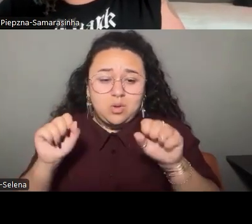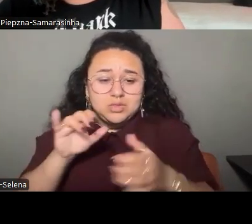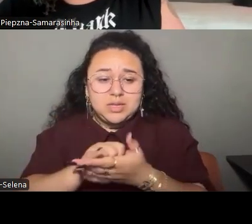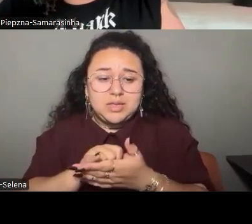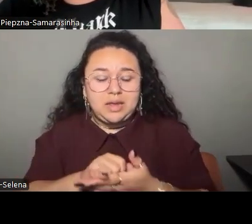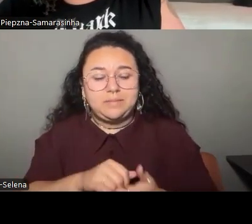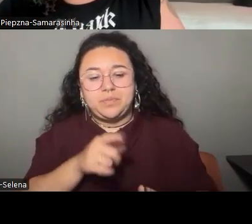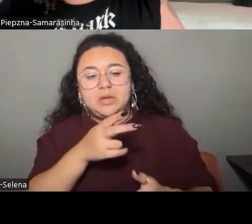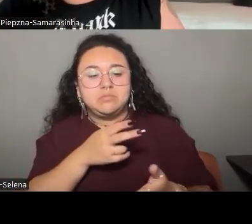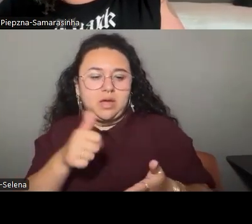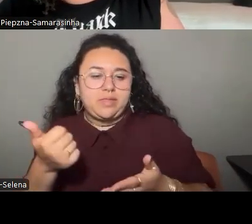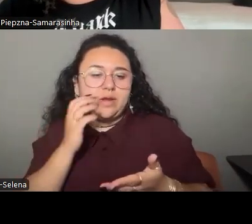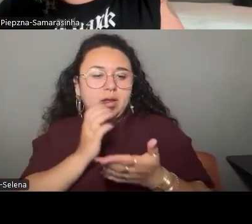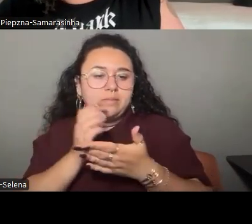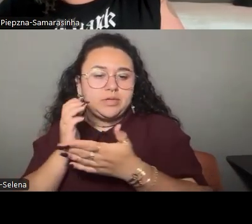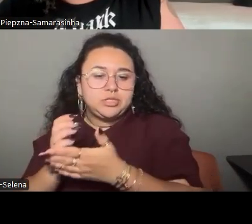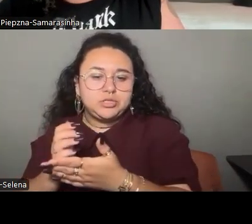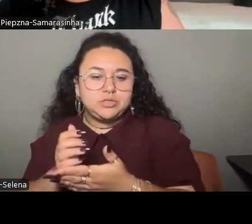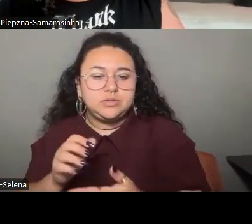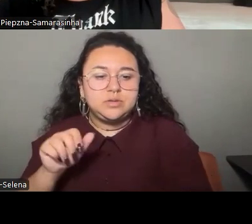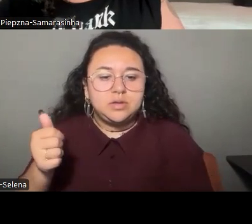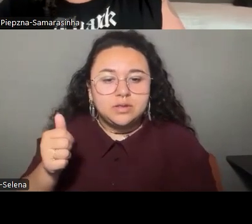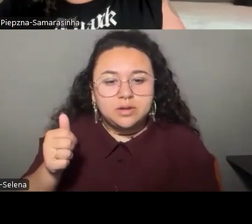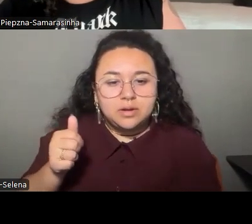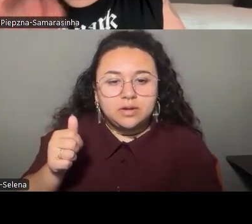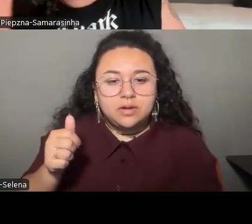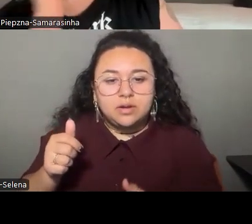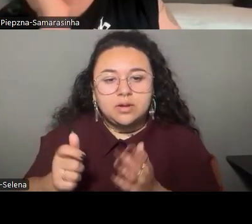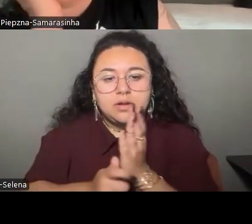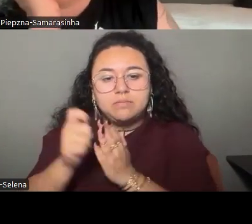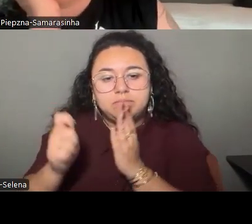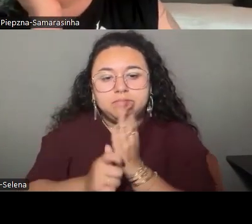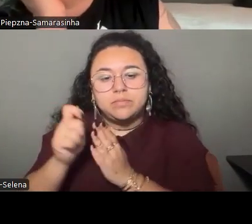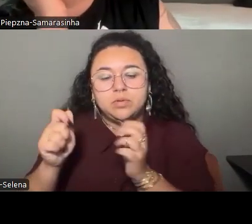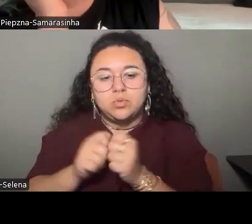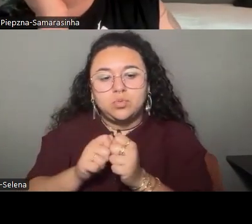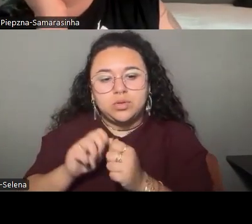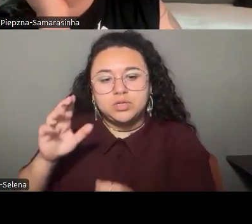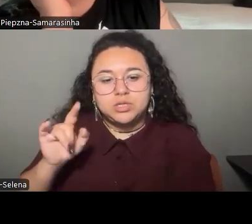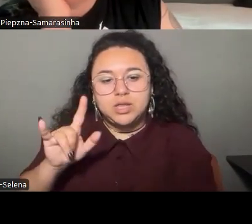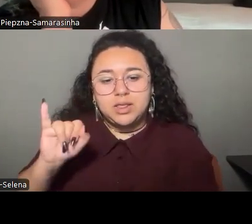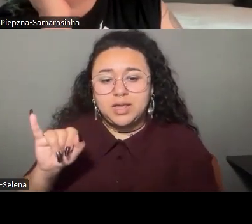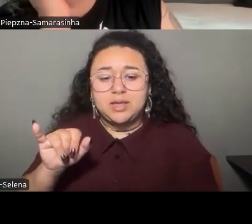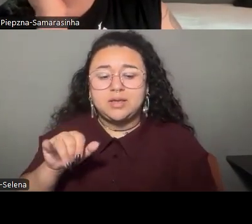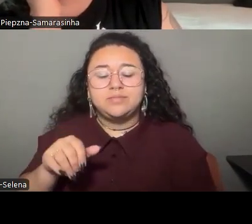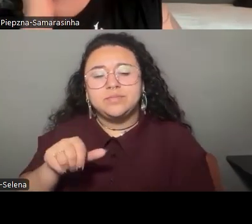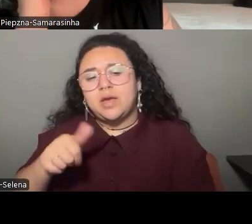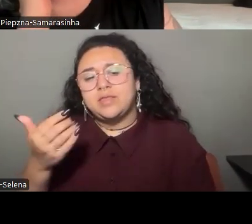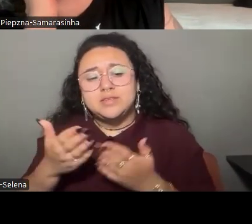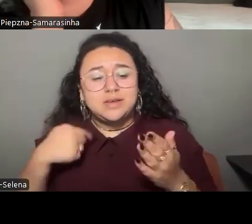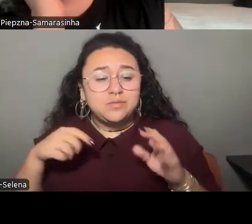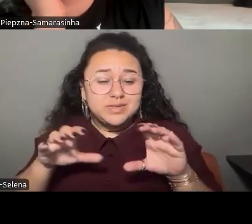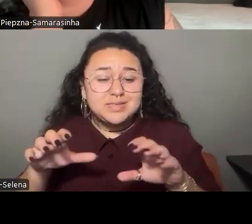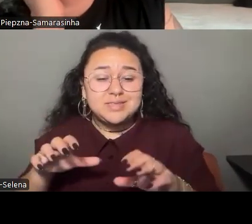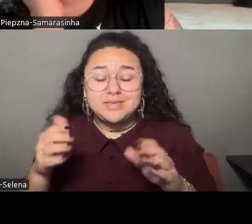brief images of different mangoes with chili performances, like just stuff we did. Reclaiming the Rights was a show that we